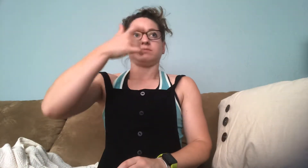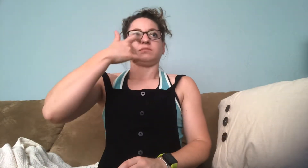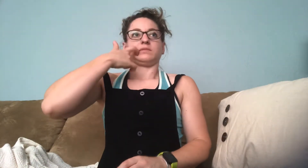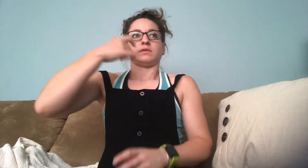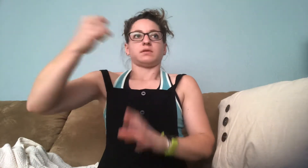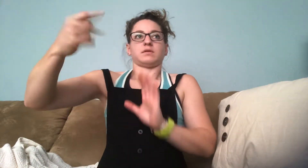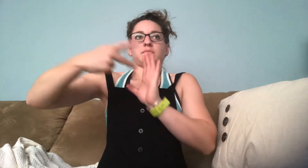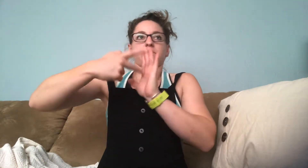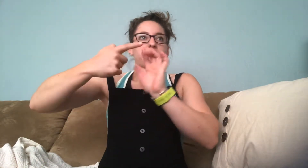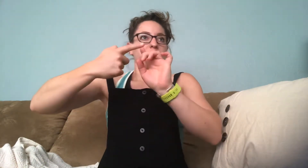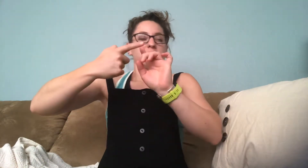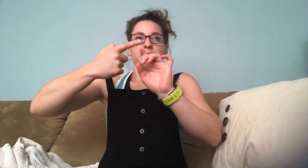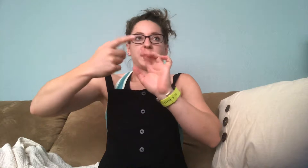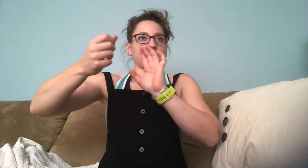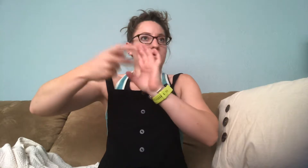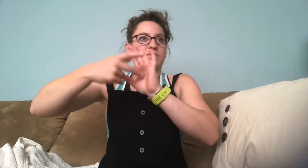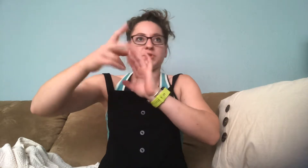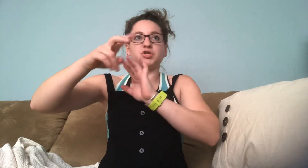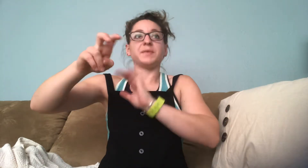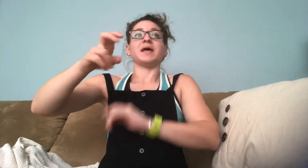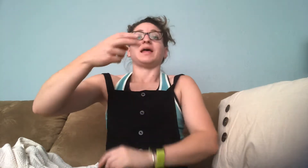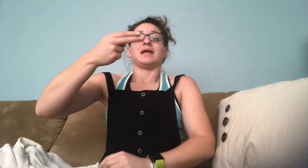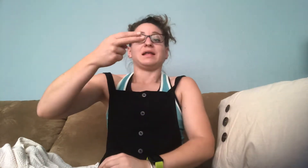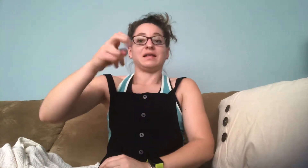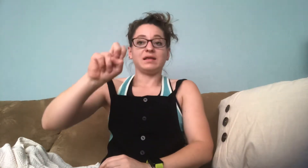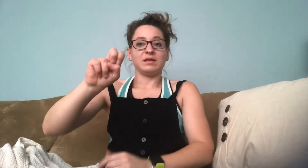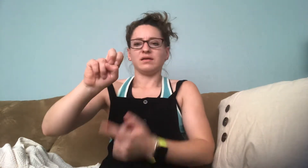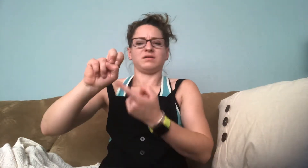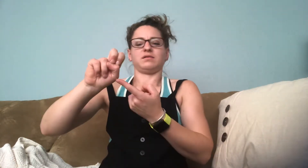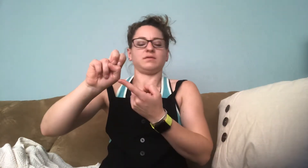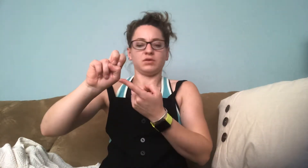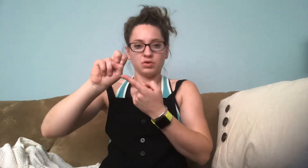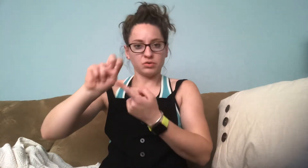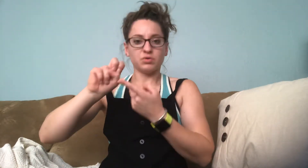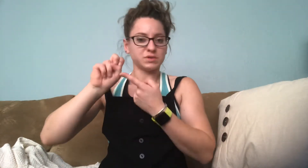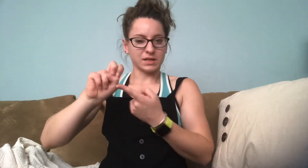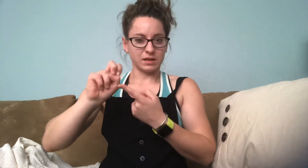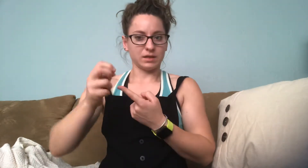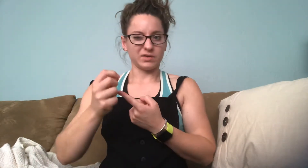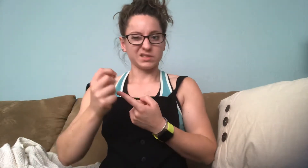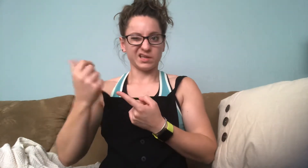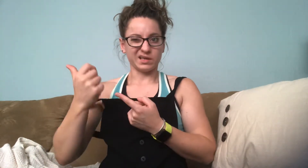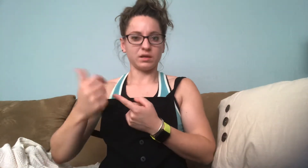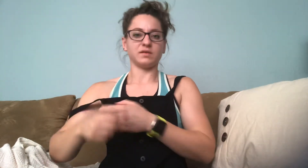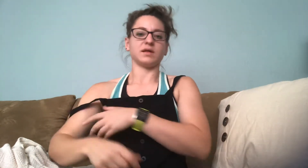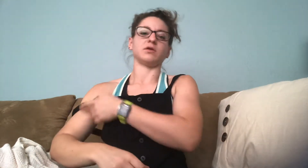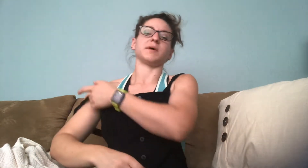dad got back from a trip, and he, you don't sign he. Okay, so get that out of